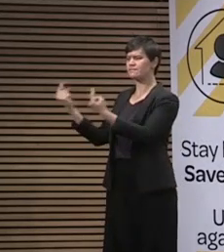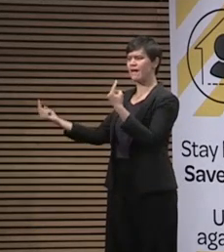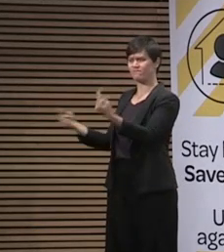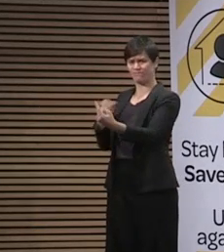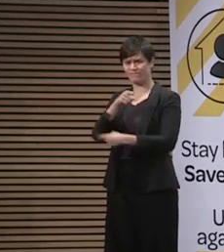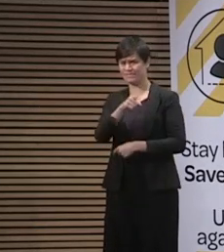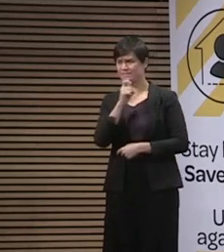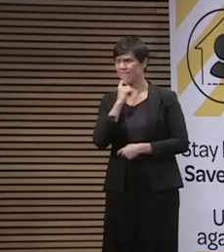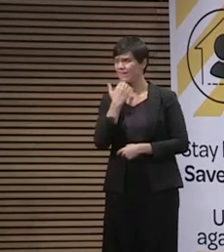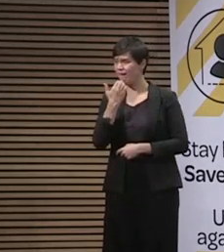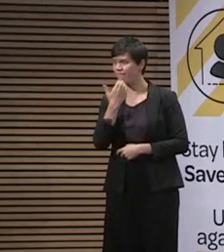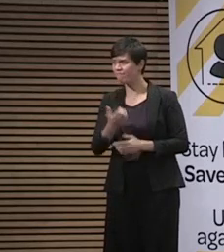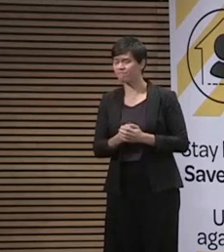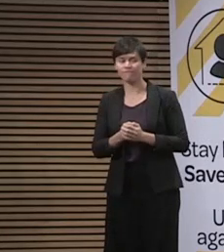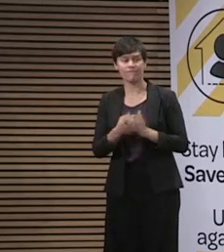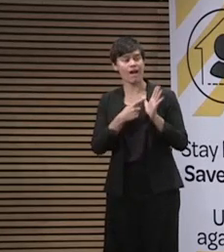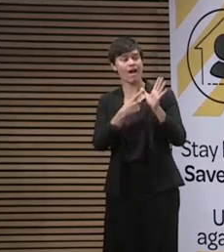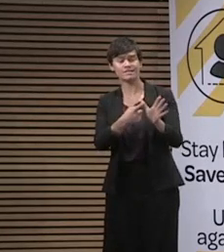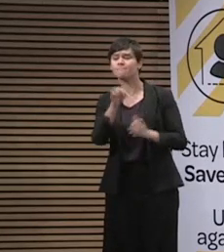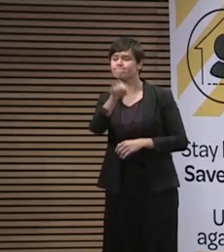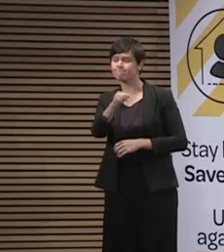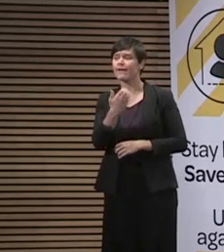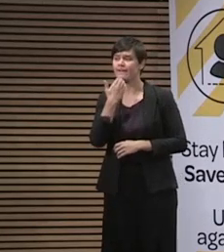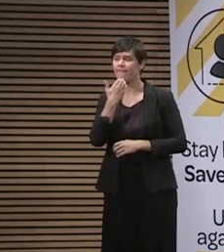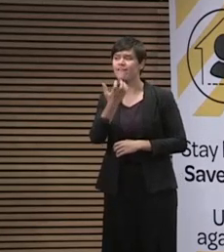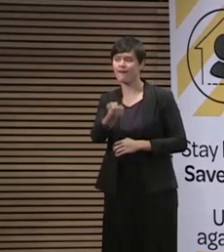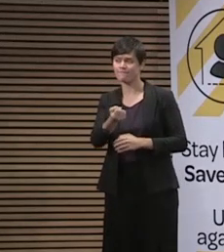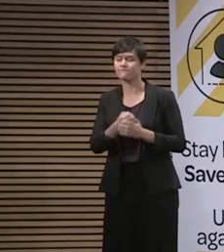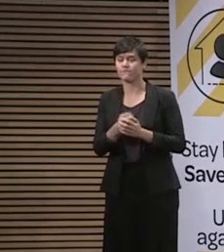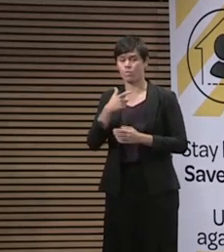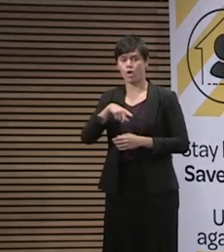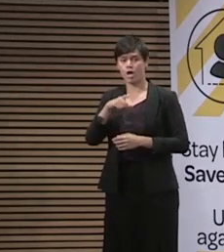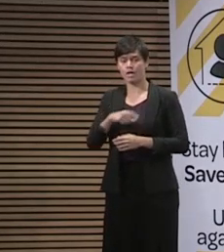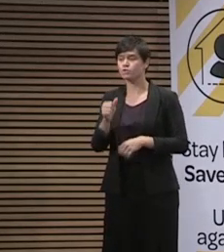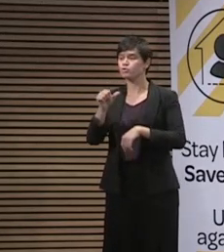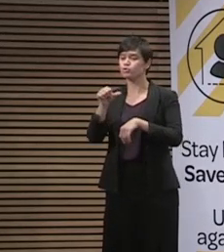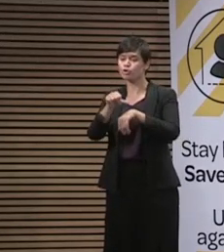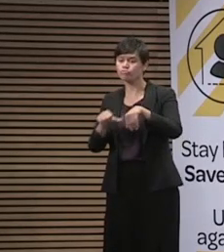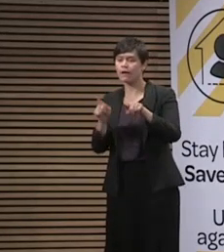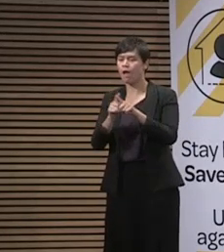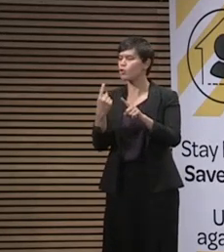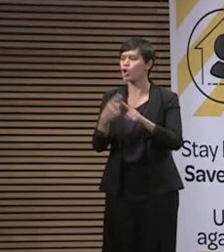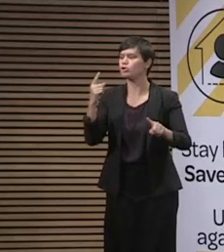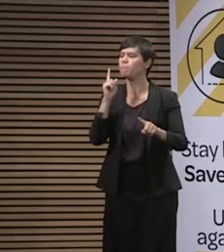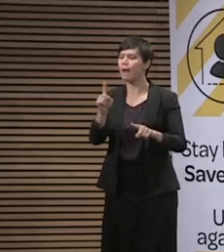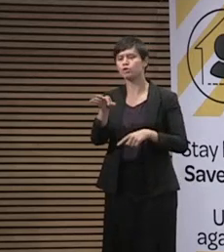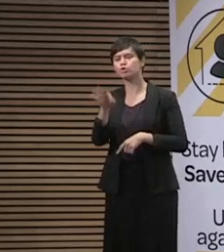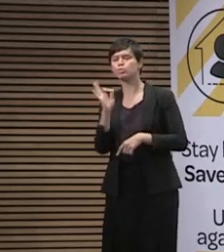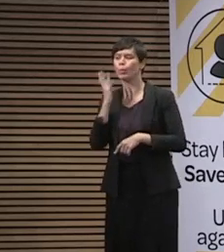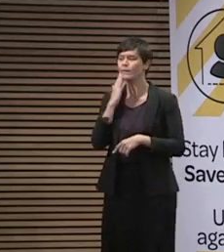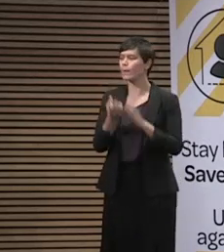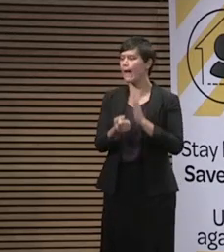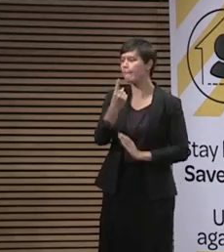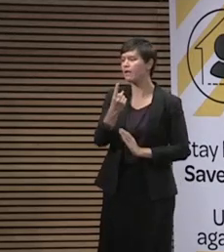won't be a problem. What we've got at the moment is all our hospitals have stopped elective surgery and a lot of their outpatient work. So our